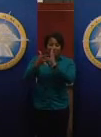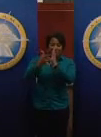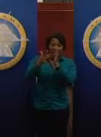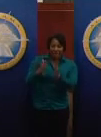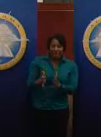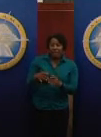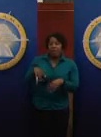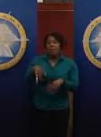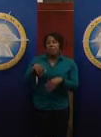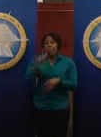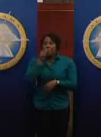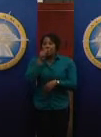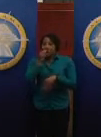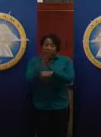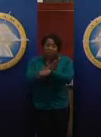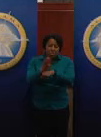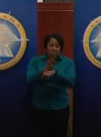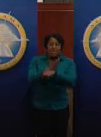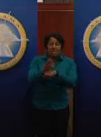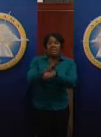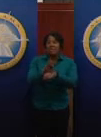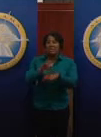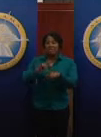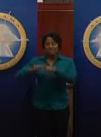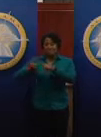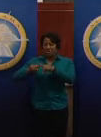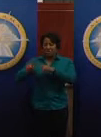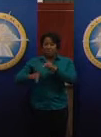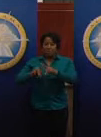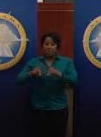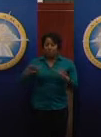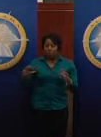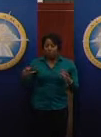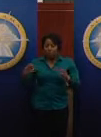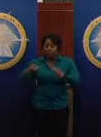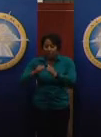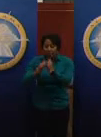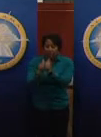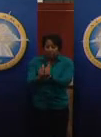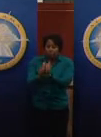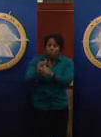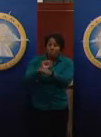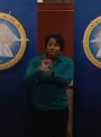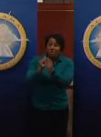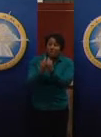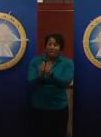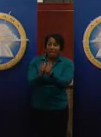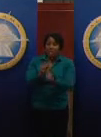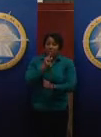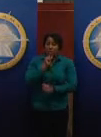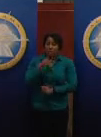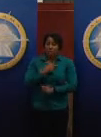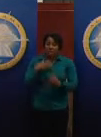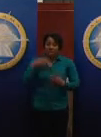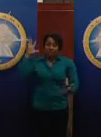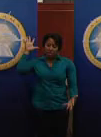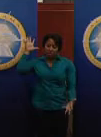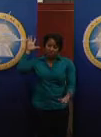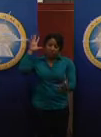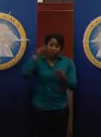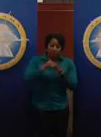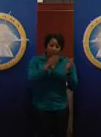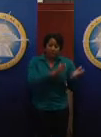private business and industry folks, lots of people pulling together to make sure we had the most comprehensive and competent